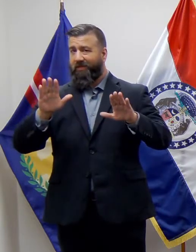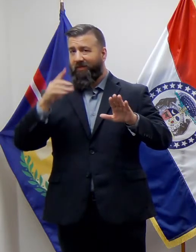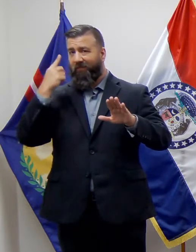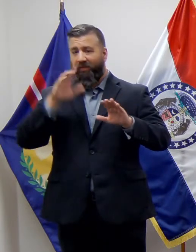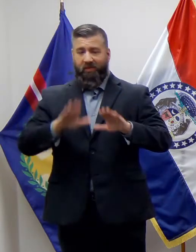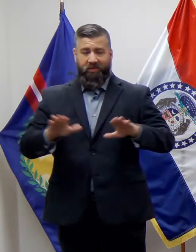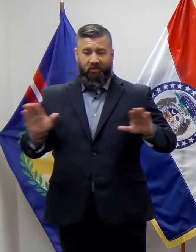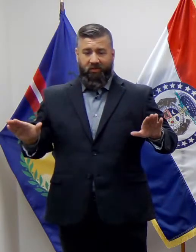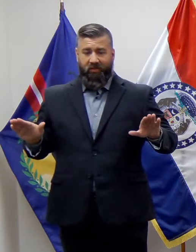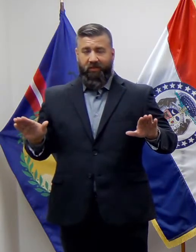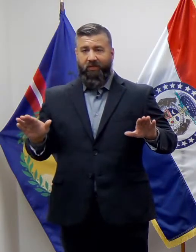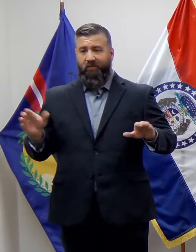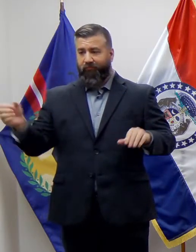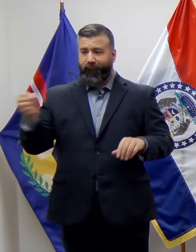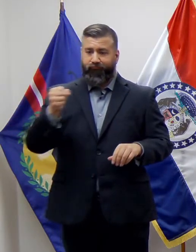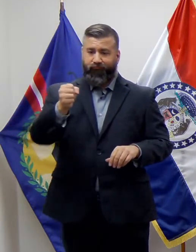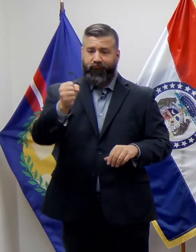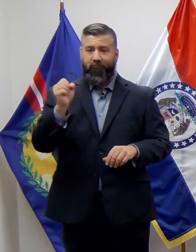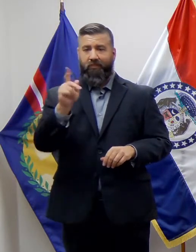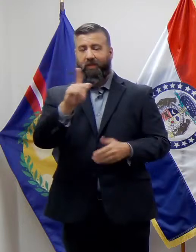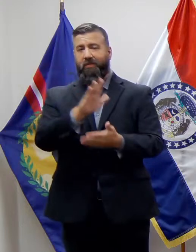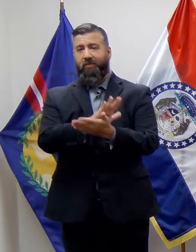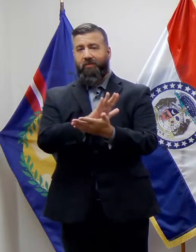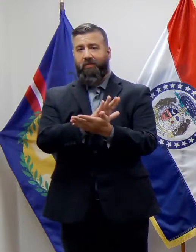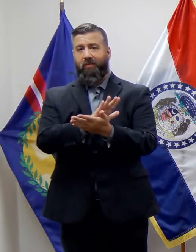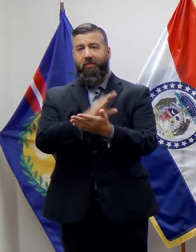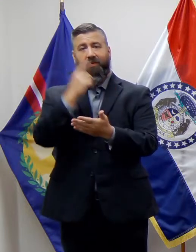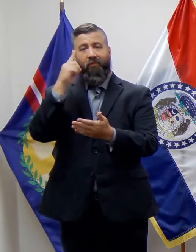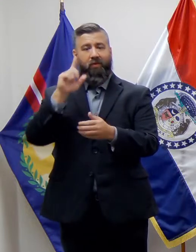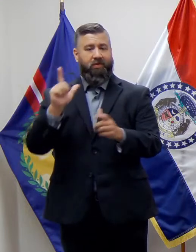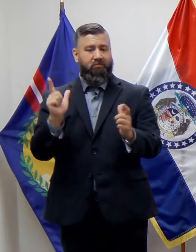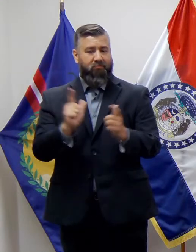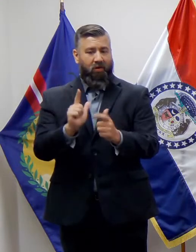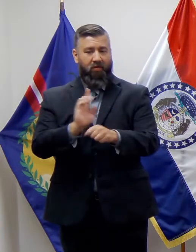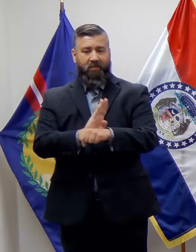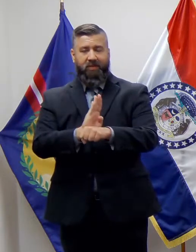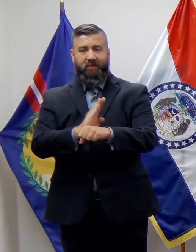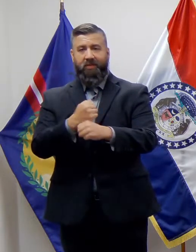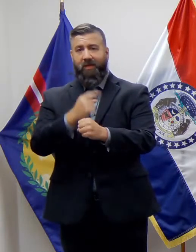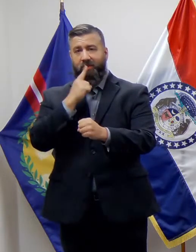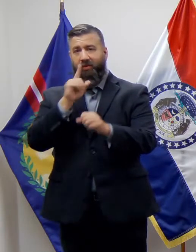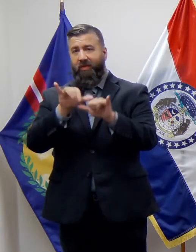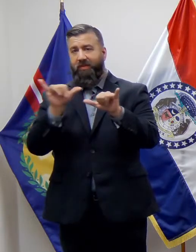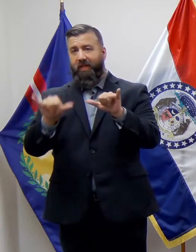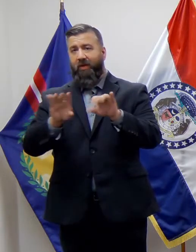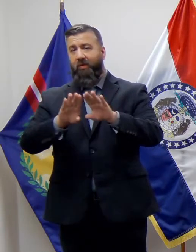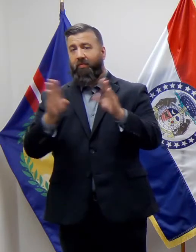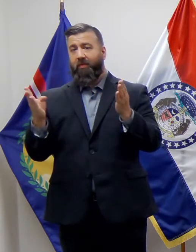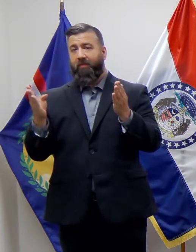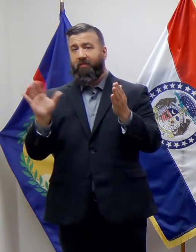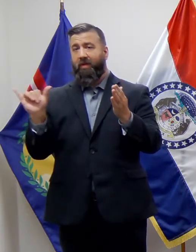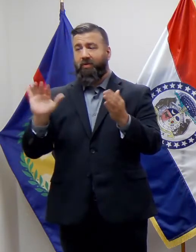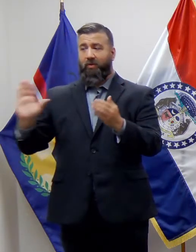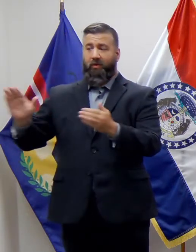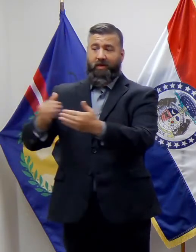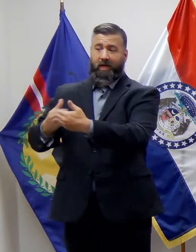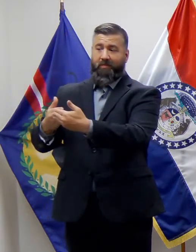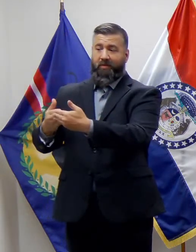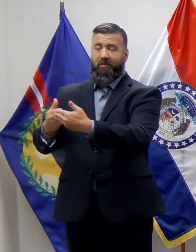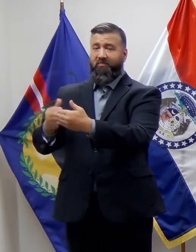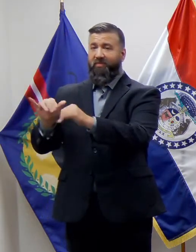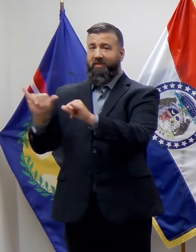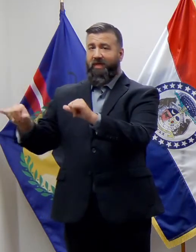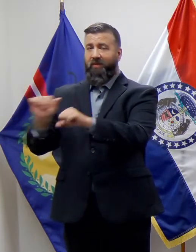the kids to get them back in school, for our small businesses to keep them open, and for your neighbors to keep them employed in their